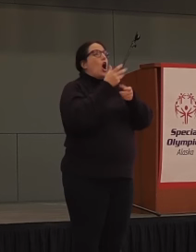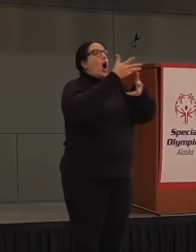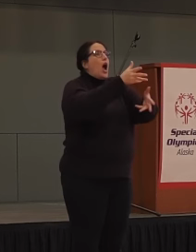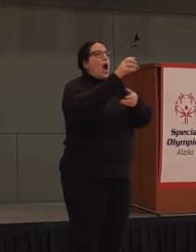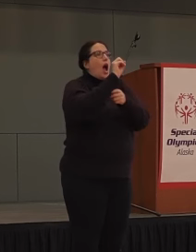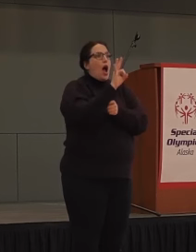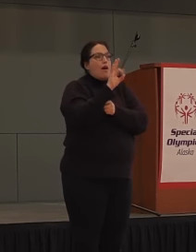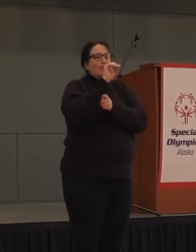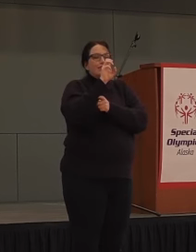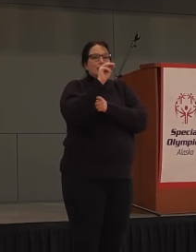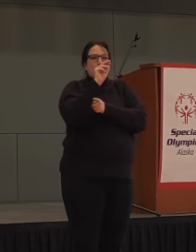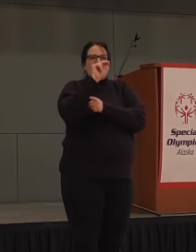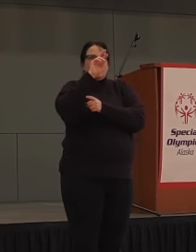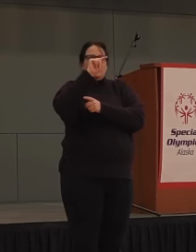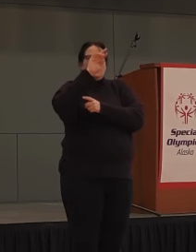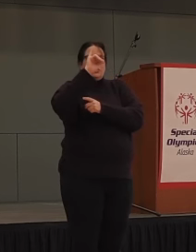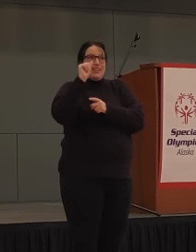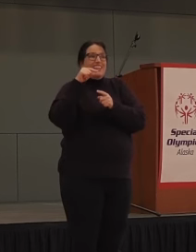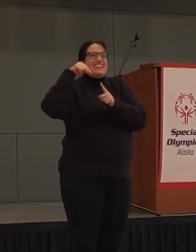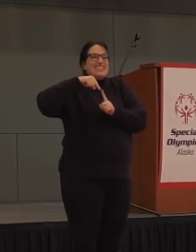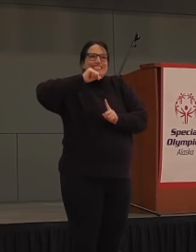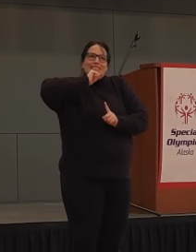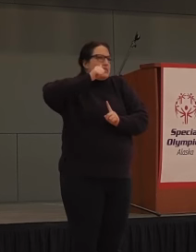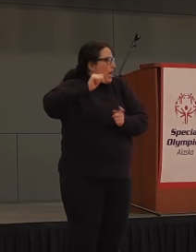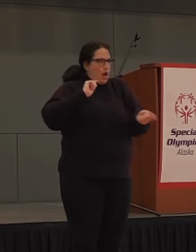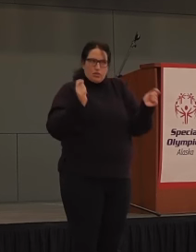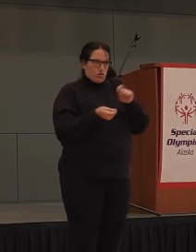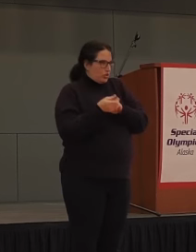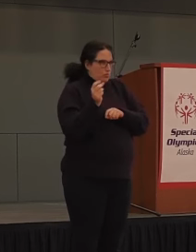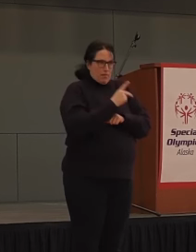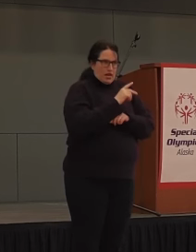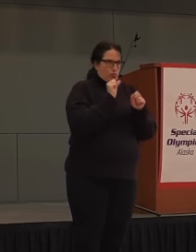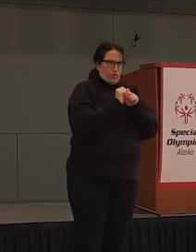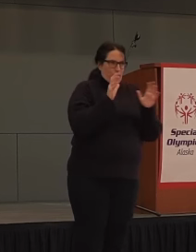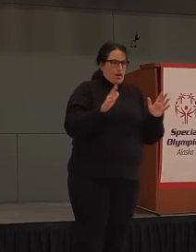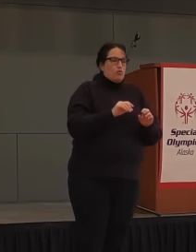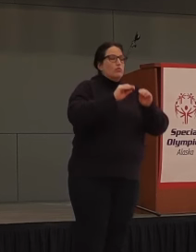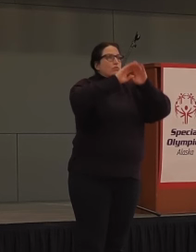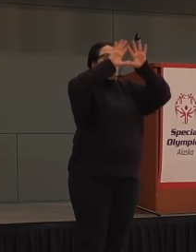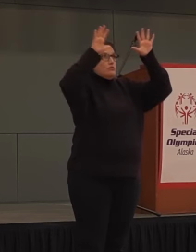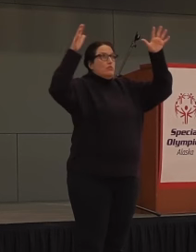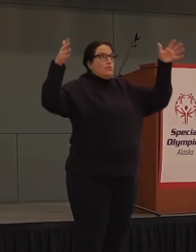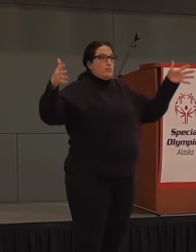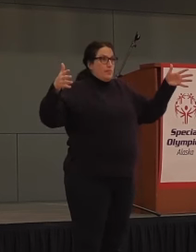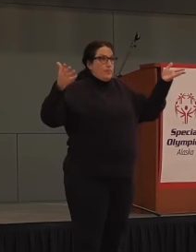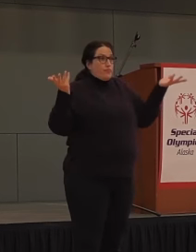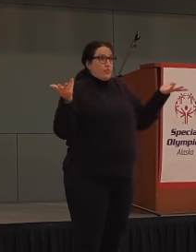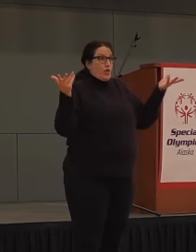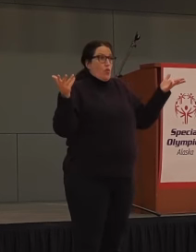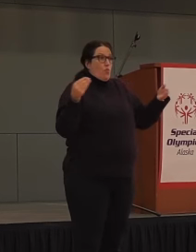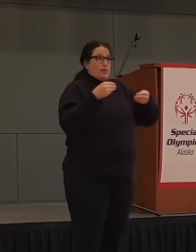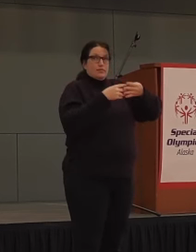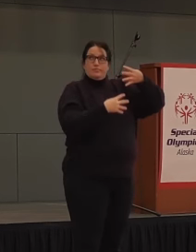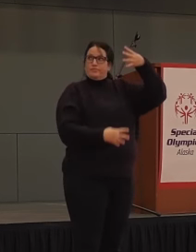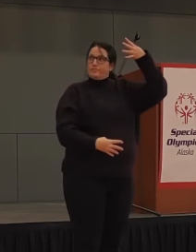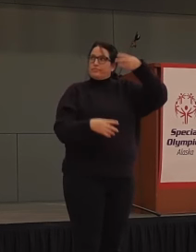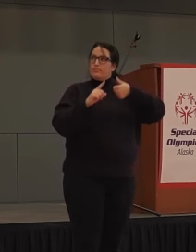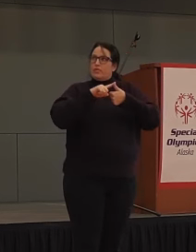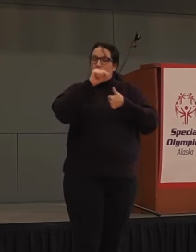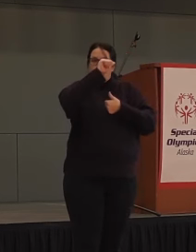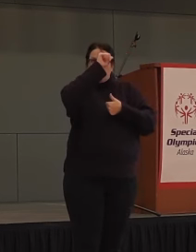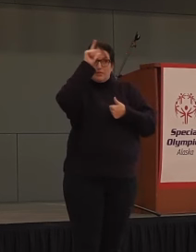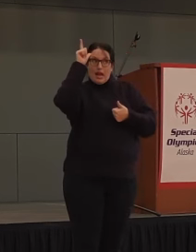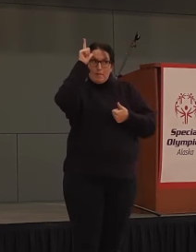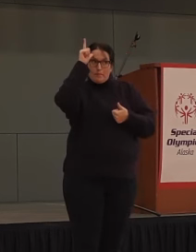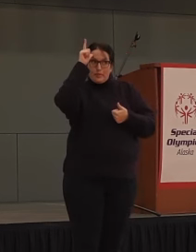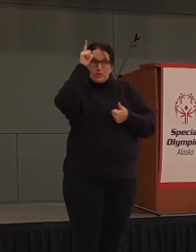irreversible dementias. Lewy are brain diseases. Alzheimer's, younger or early onset, late onset.